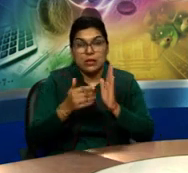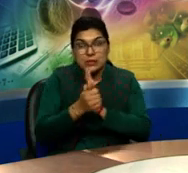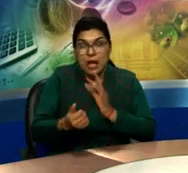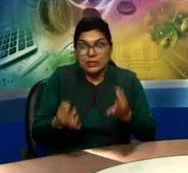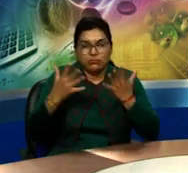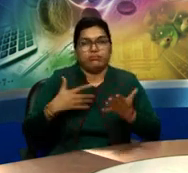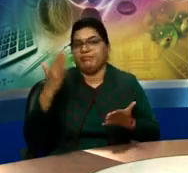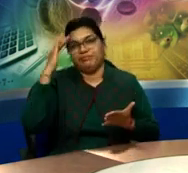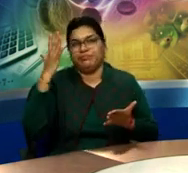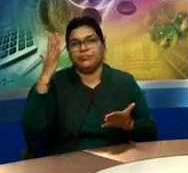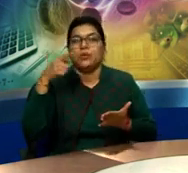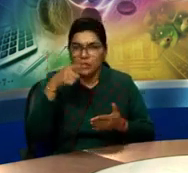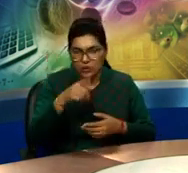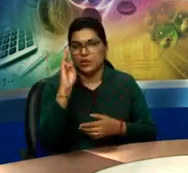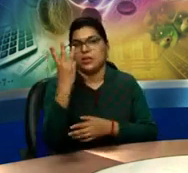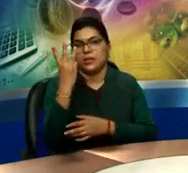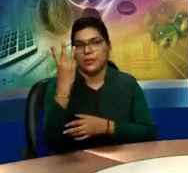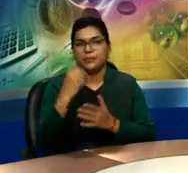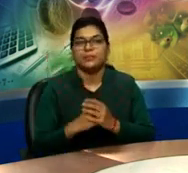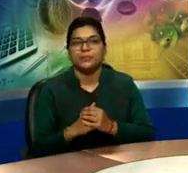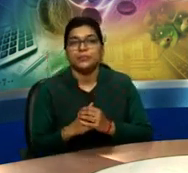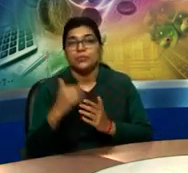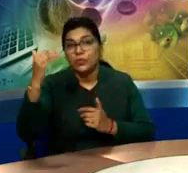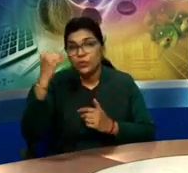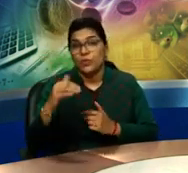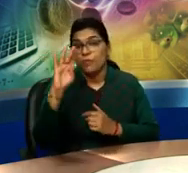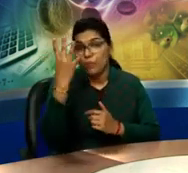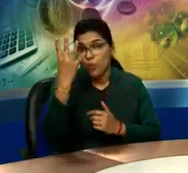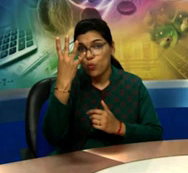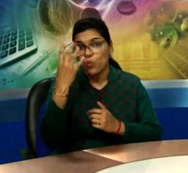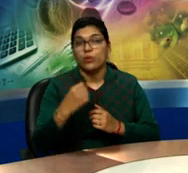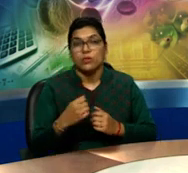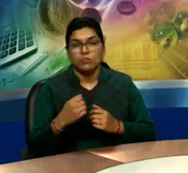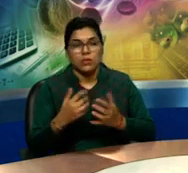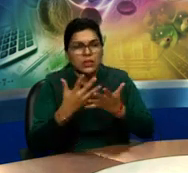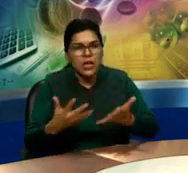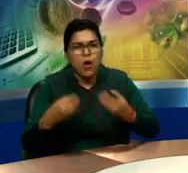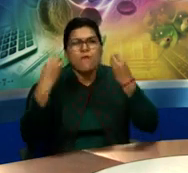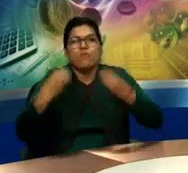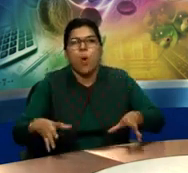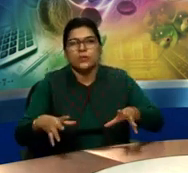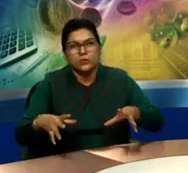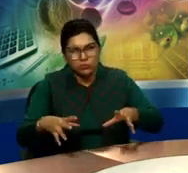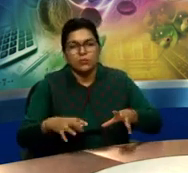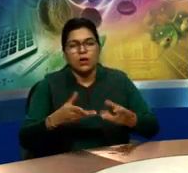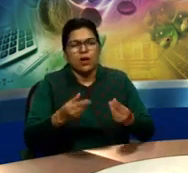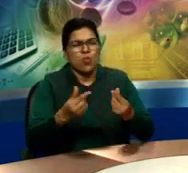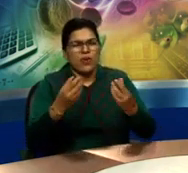And the third common ethical problem which is generally seen is people or workers, they